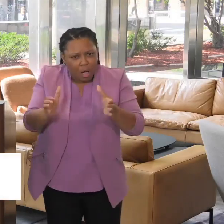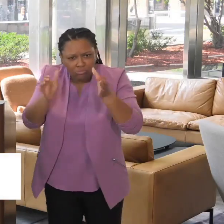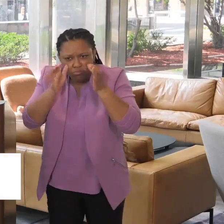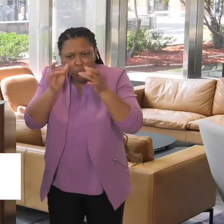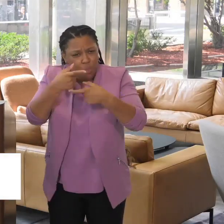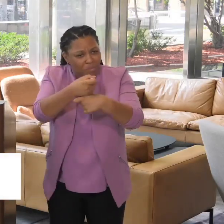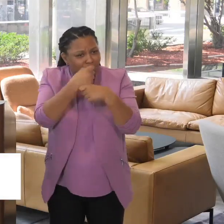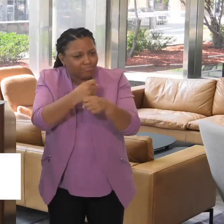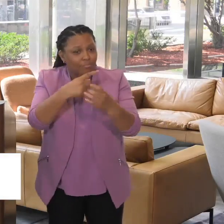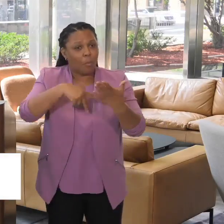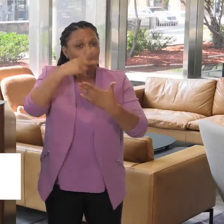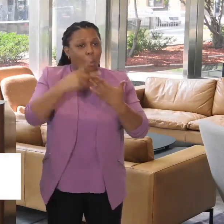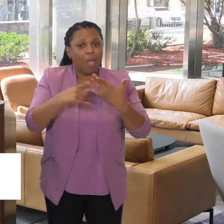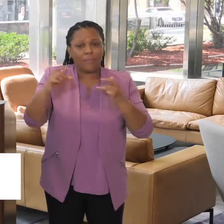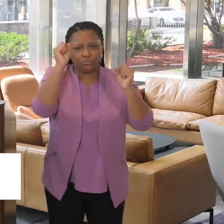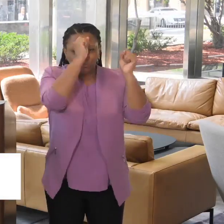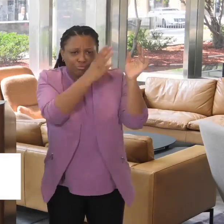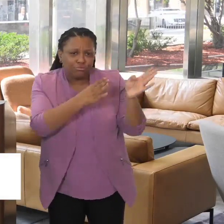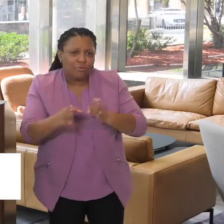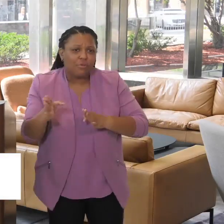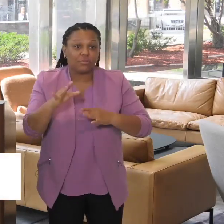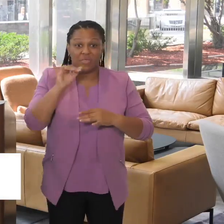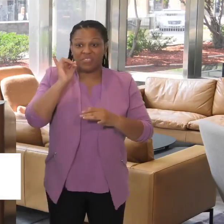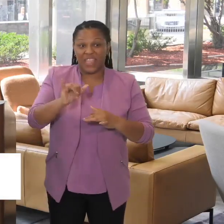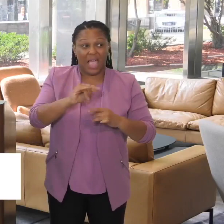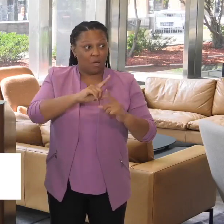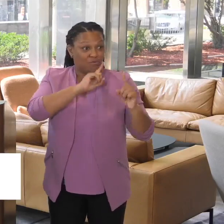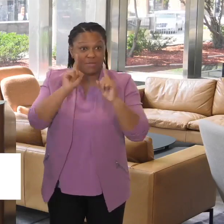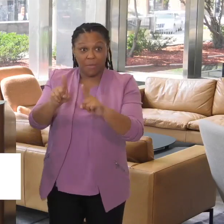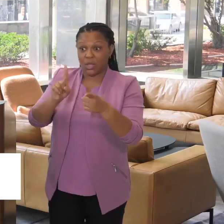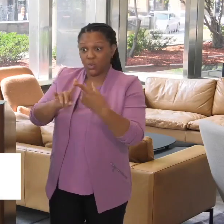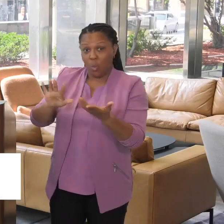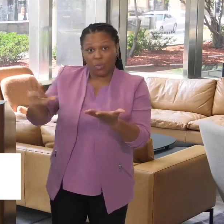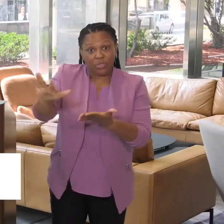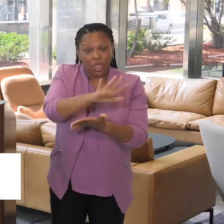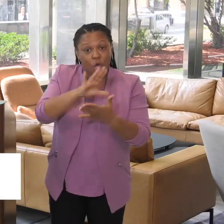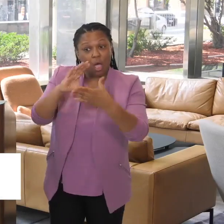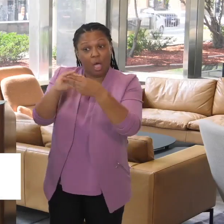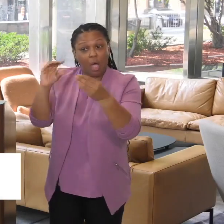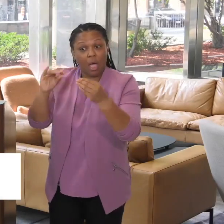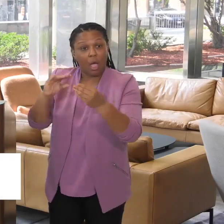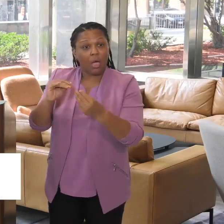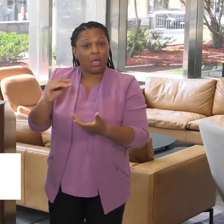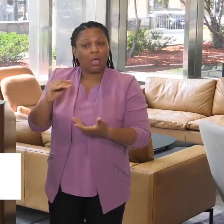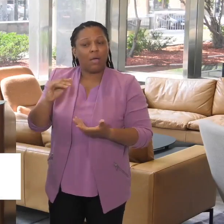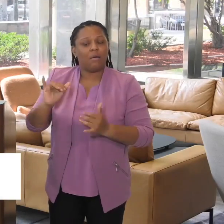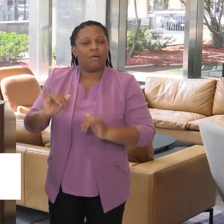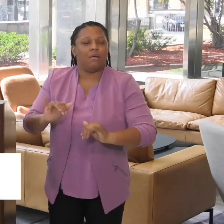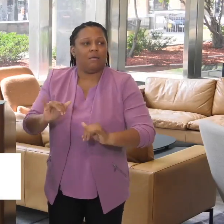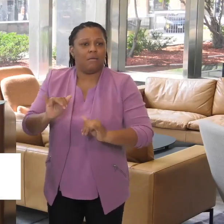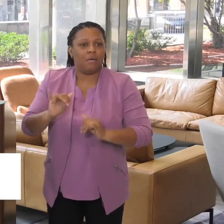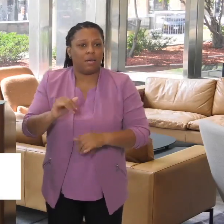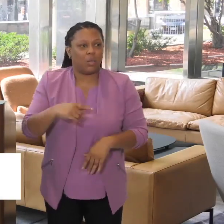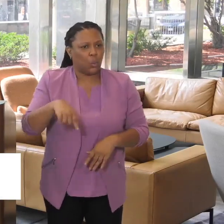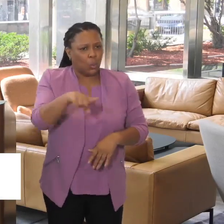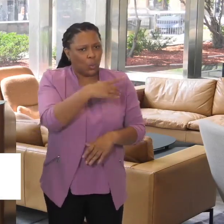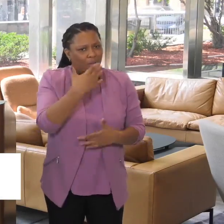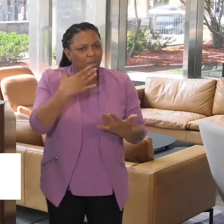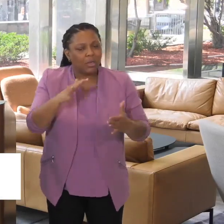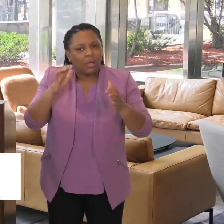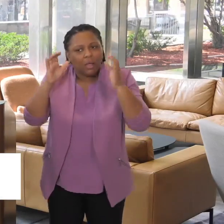and a strategy that is a response to that feedback. Thank you for listening to the